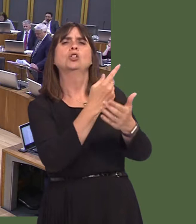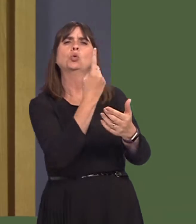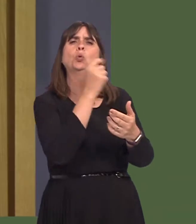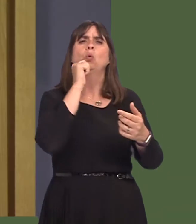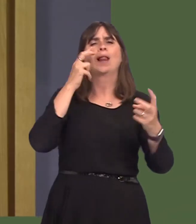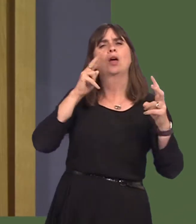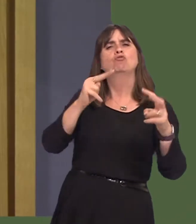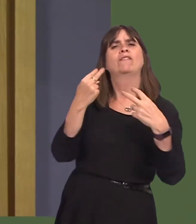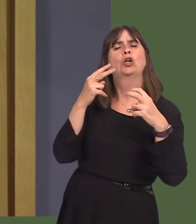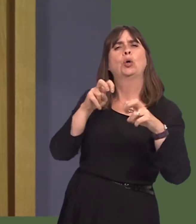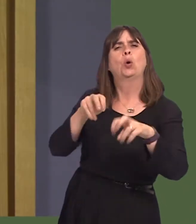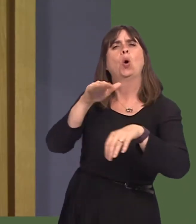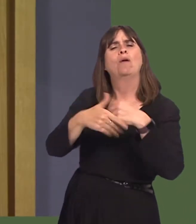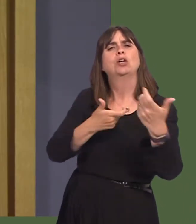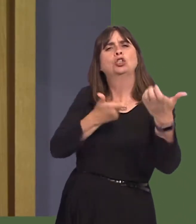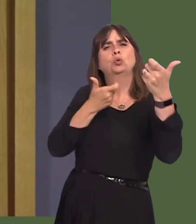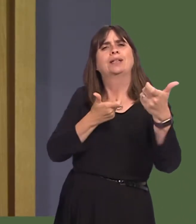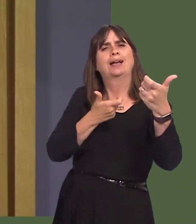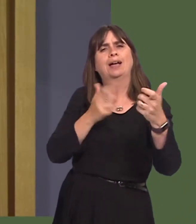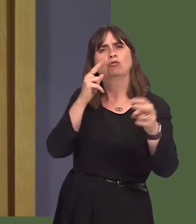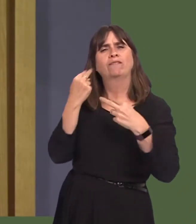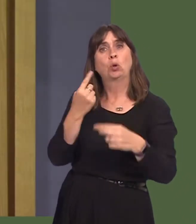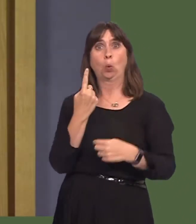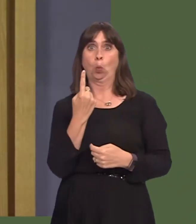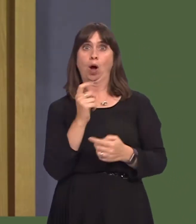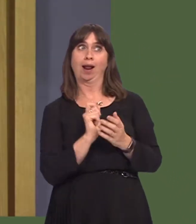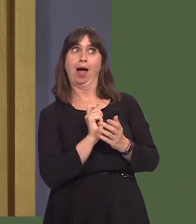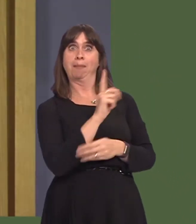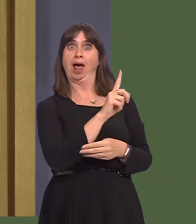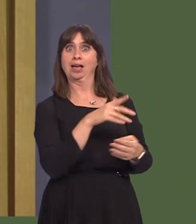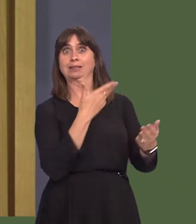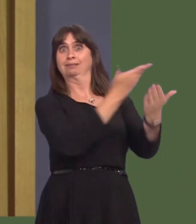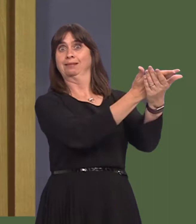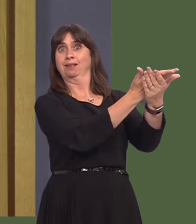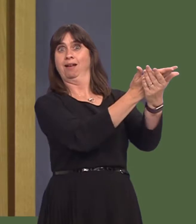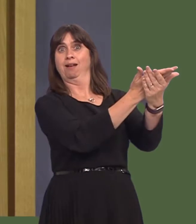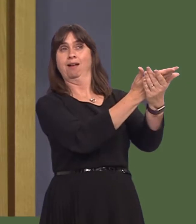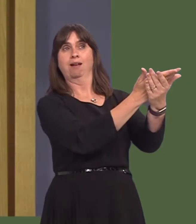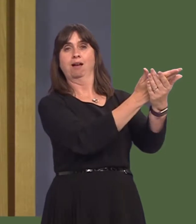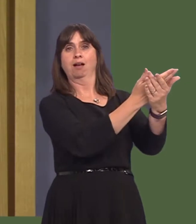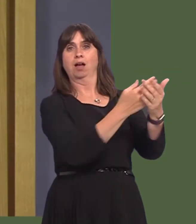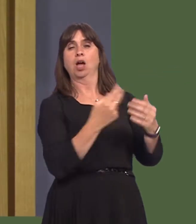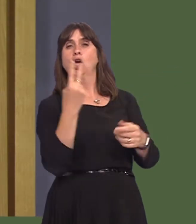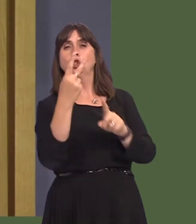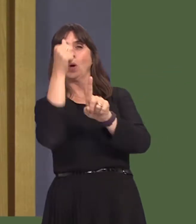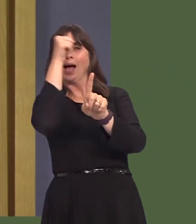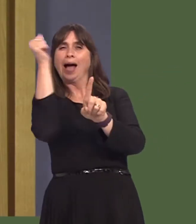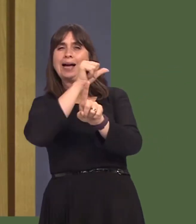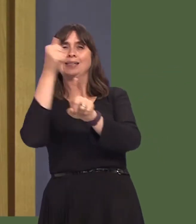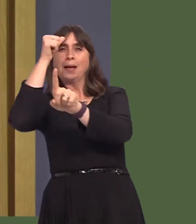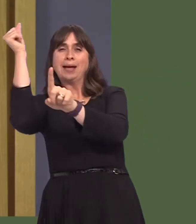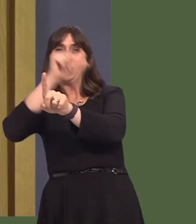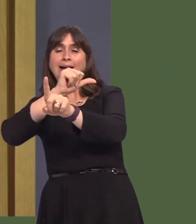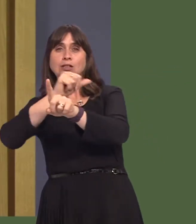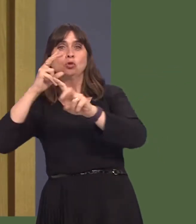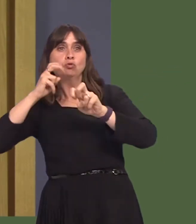into our NRW's shooting review. I understand that only one application was received, and one of the two academics employed to